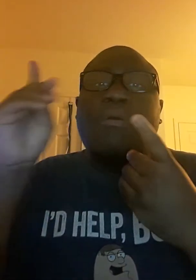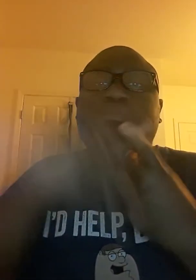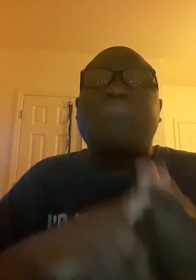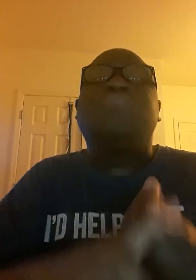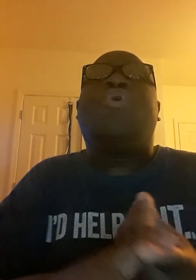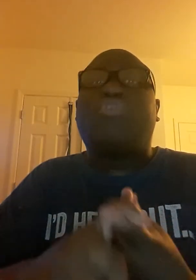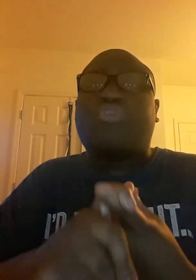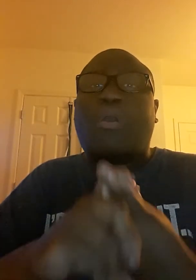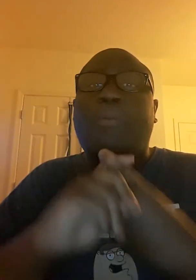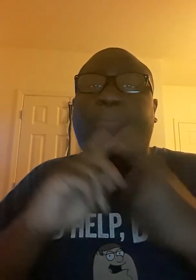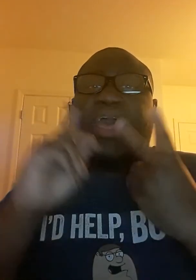Mortal Kombat,